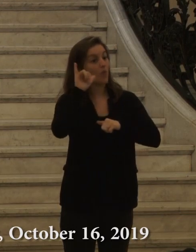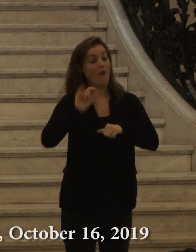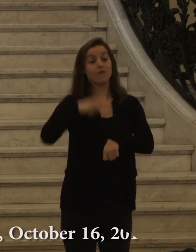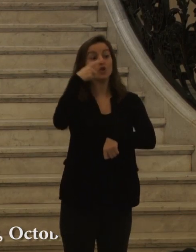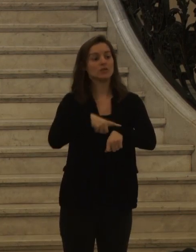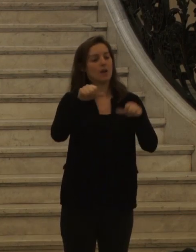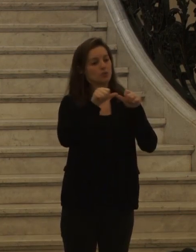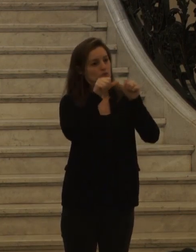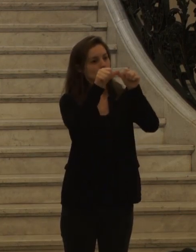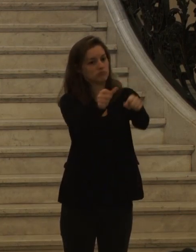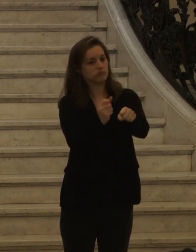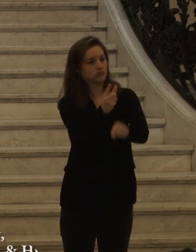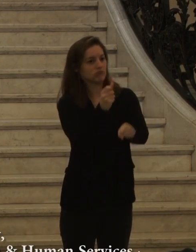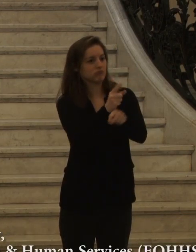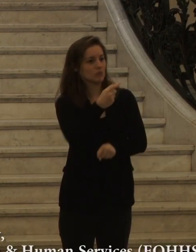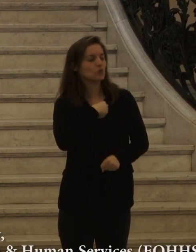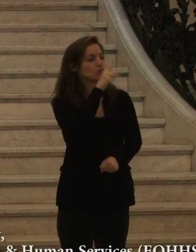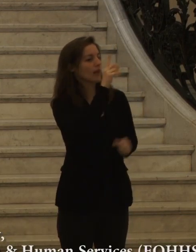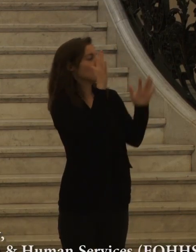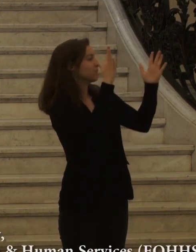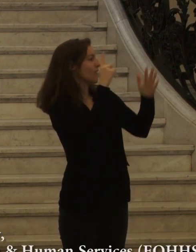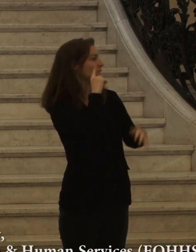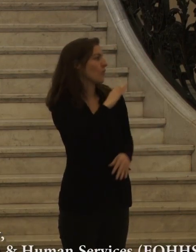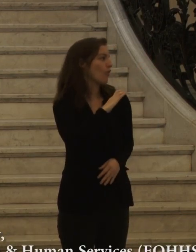out to Carl for really organizing all of us today.